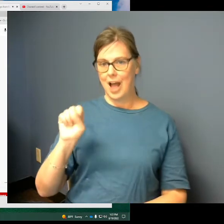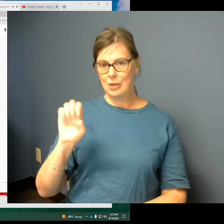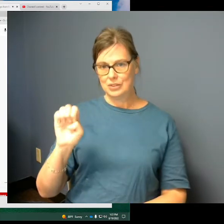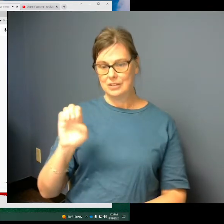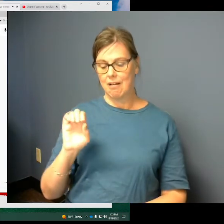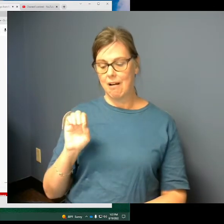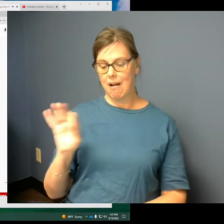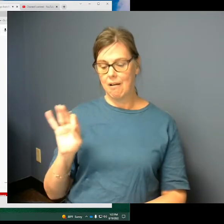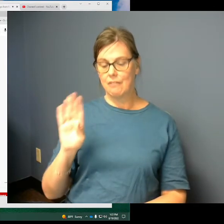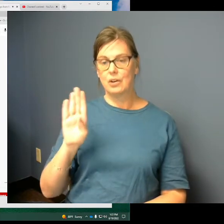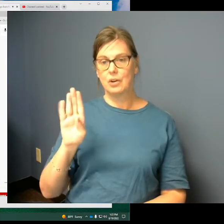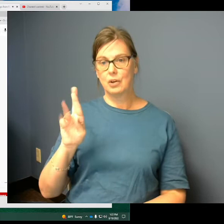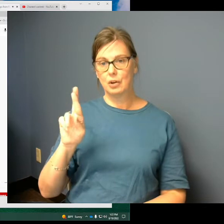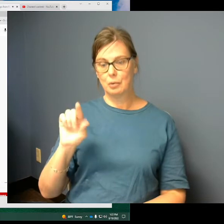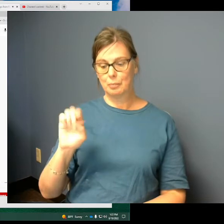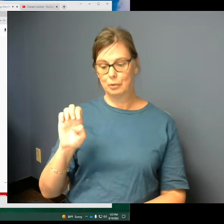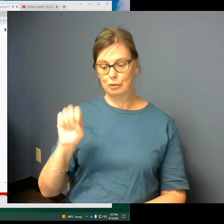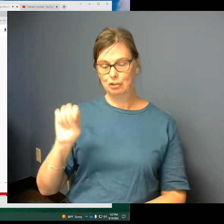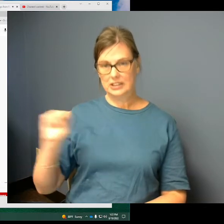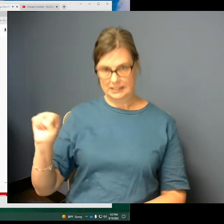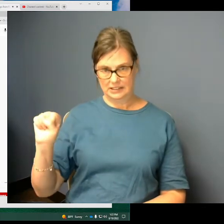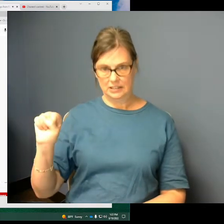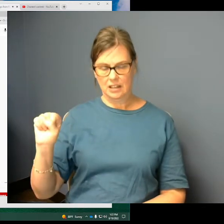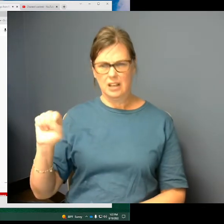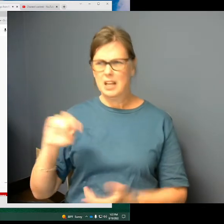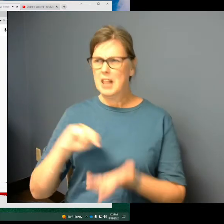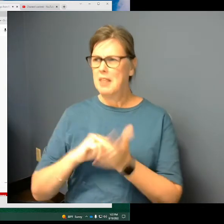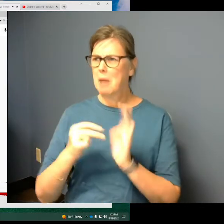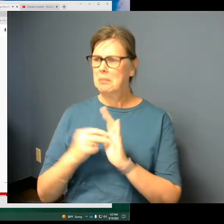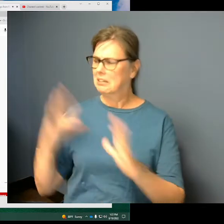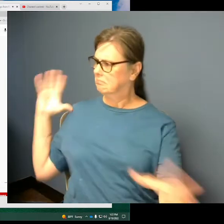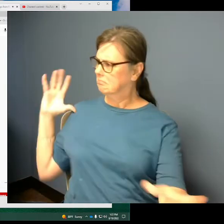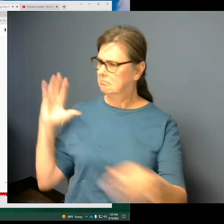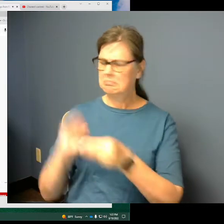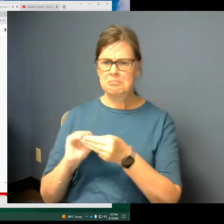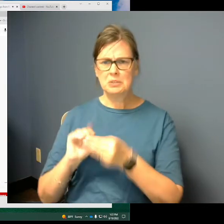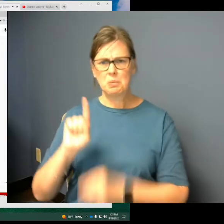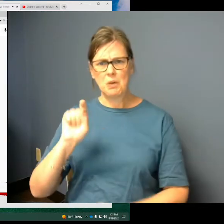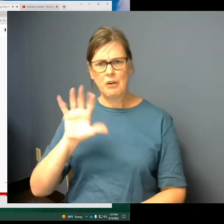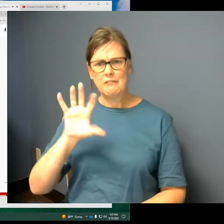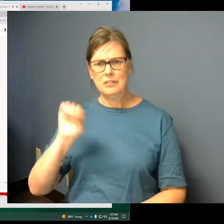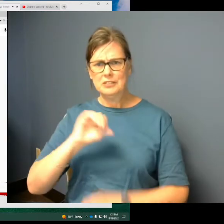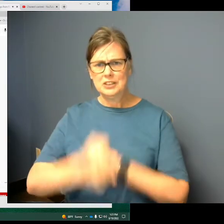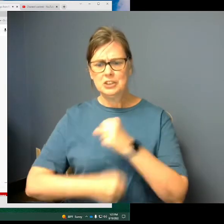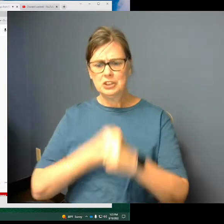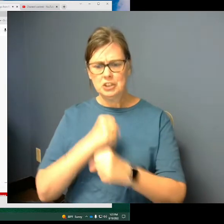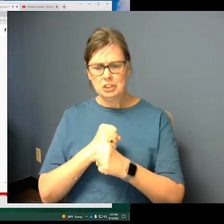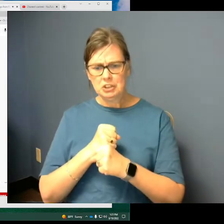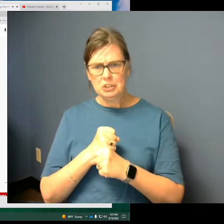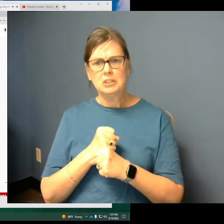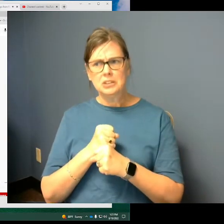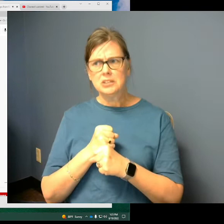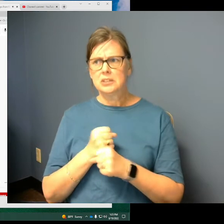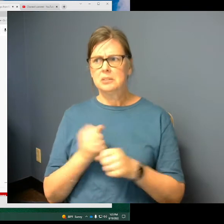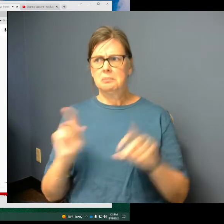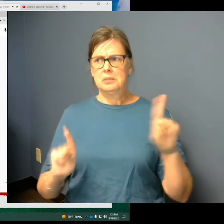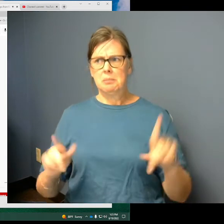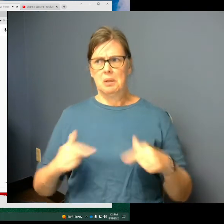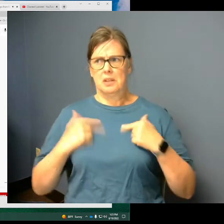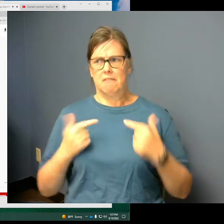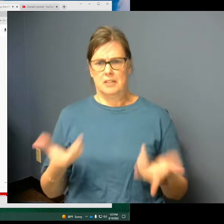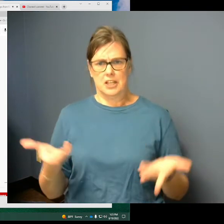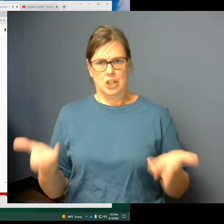all of the issues with the colonists and England come to a point of us declaring independence, that stems from